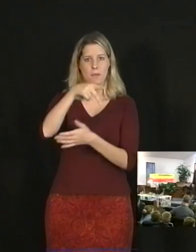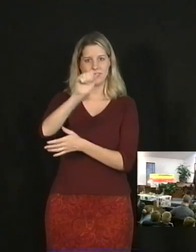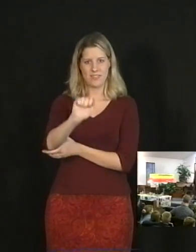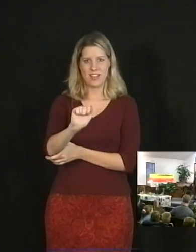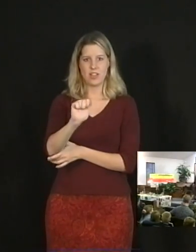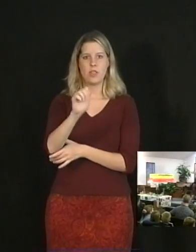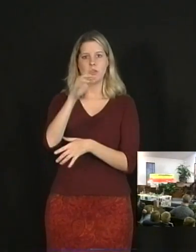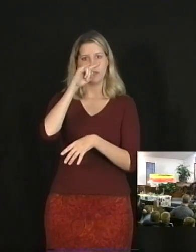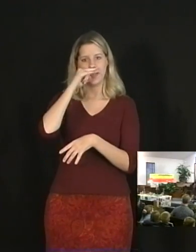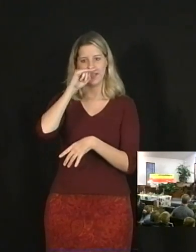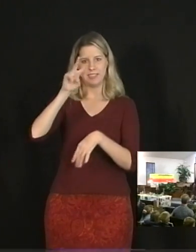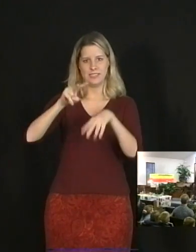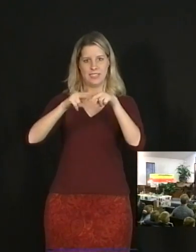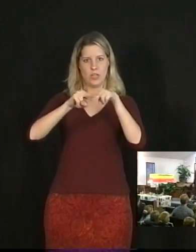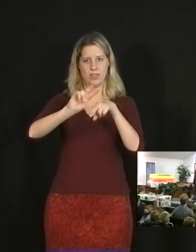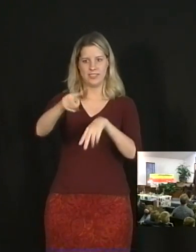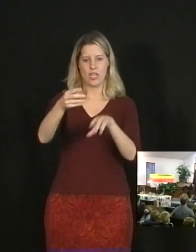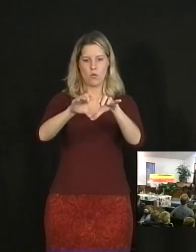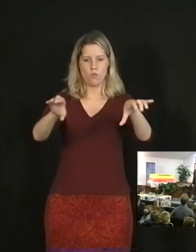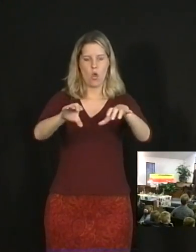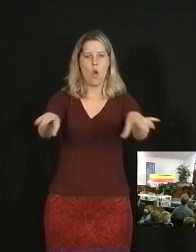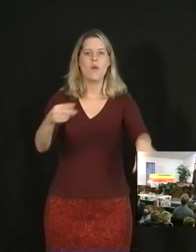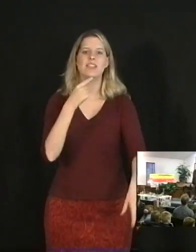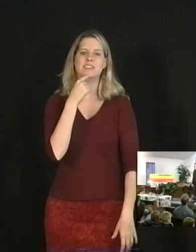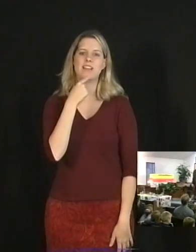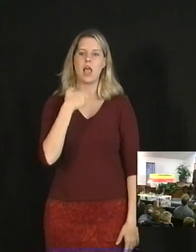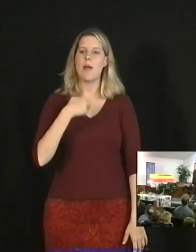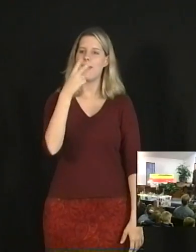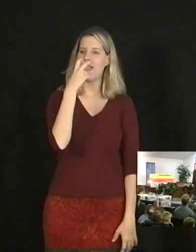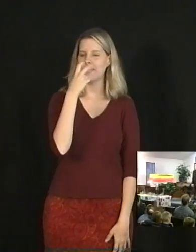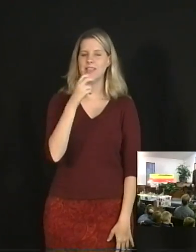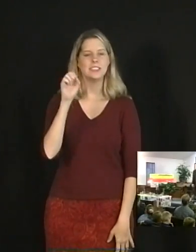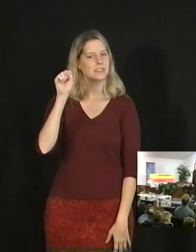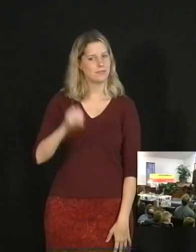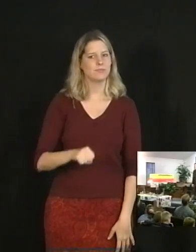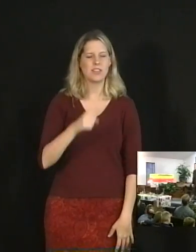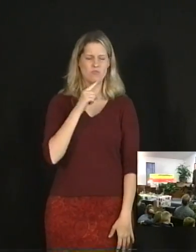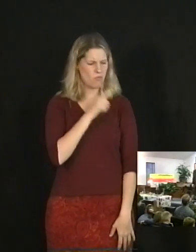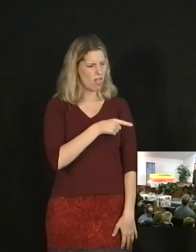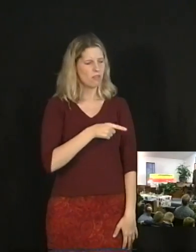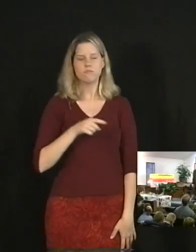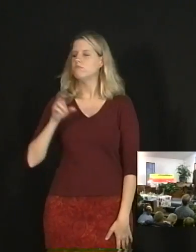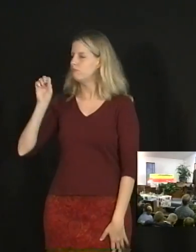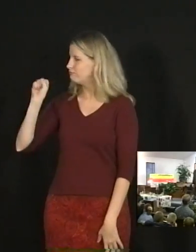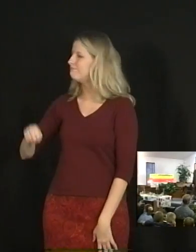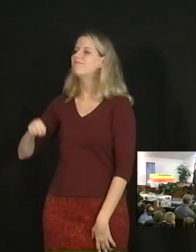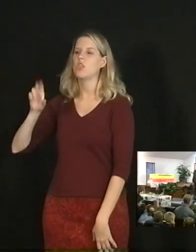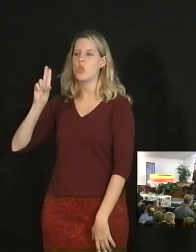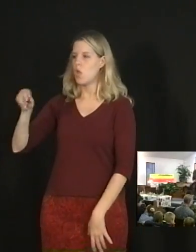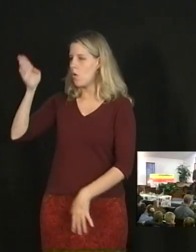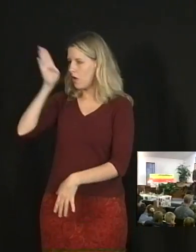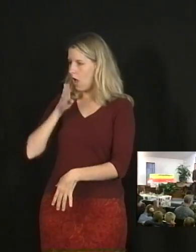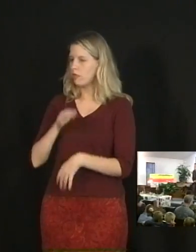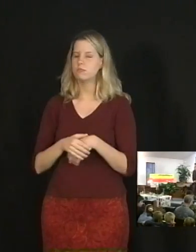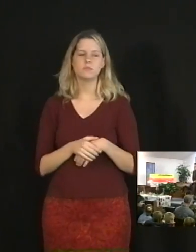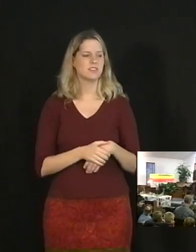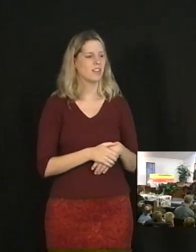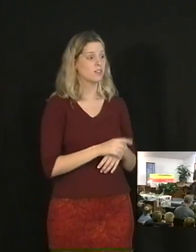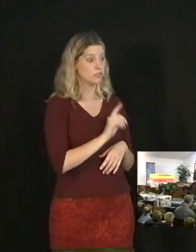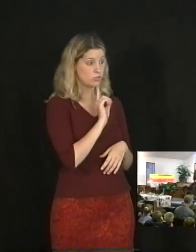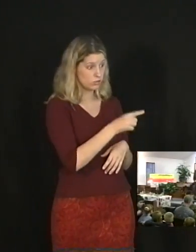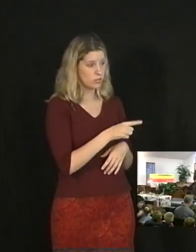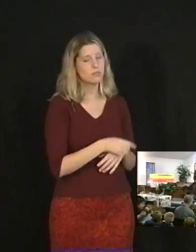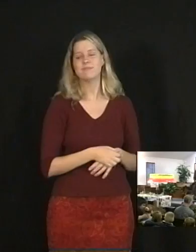time. A kid sat on the second row and he said, "Mr. Hovind, I'm an atheist." I said, "Really?" He said, "Yep, there is no God." I said, "Well, tell me, son, are you